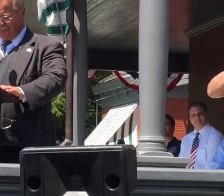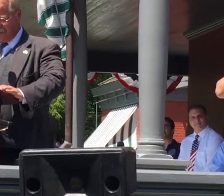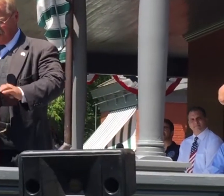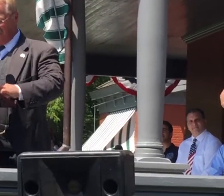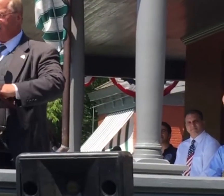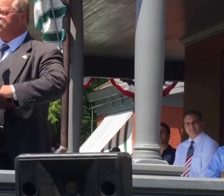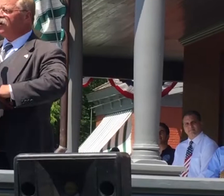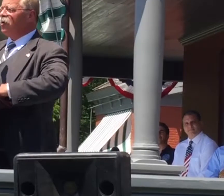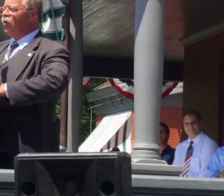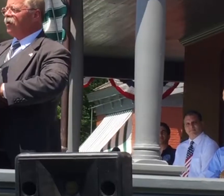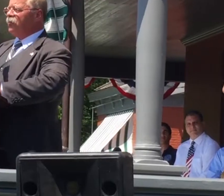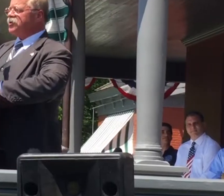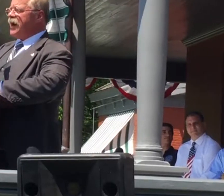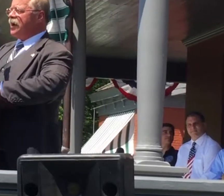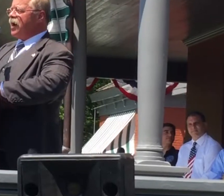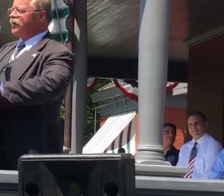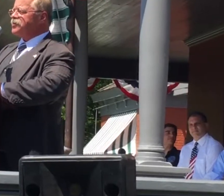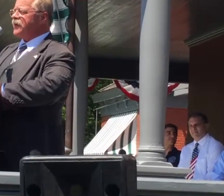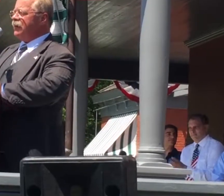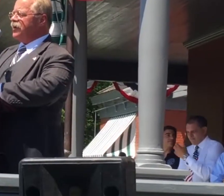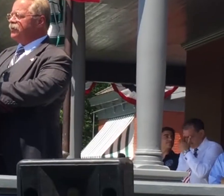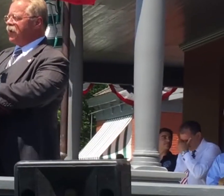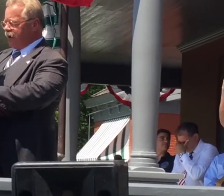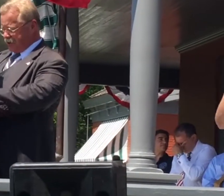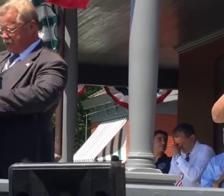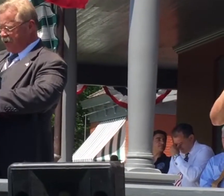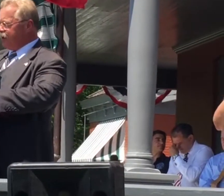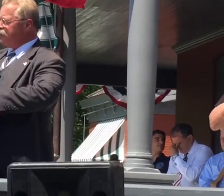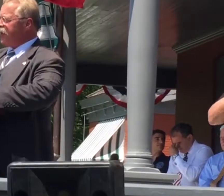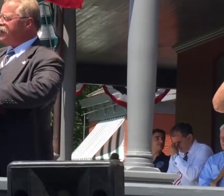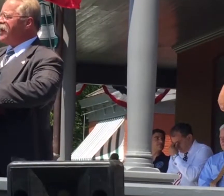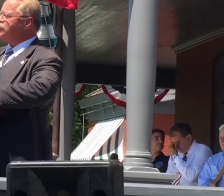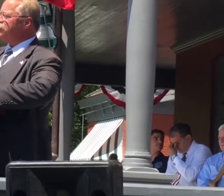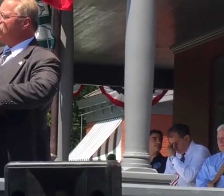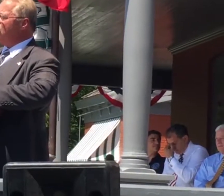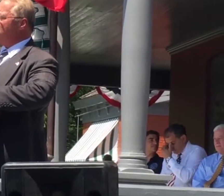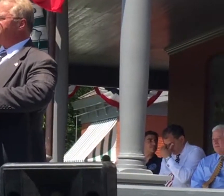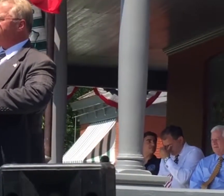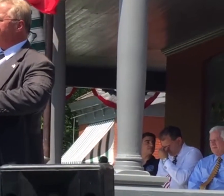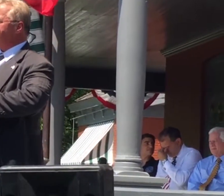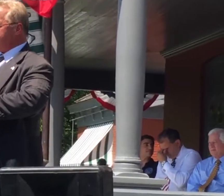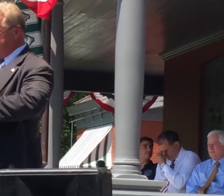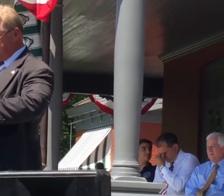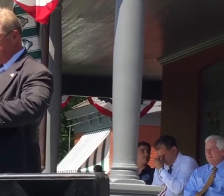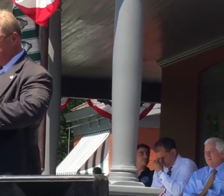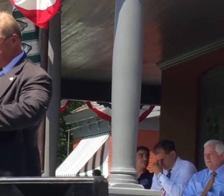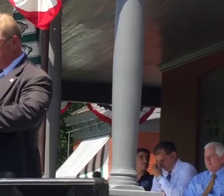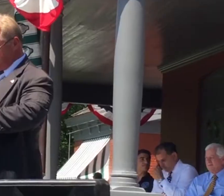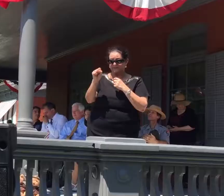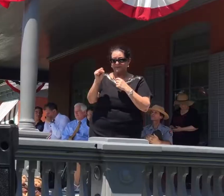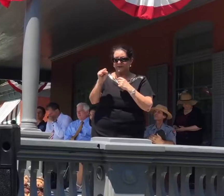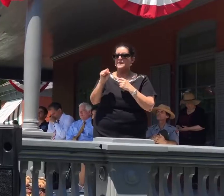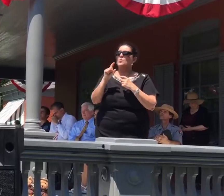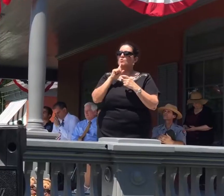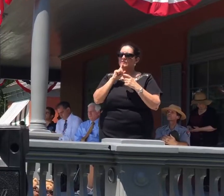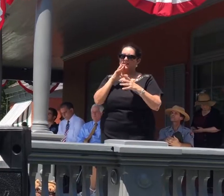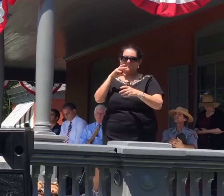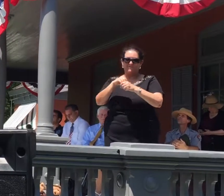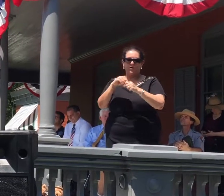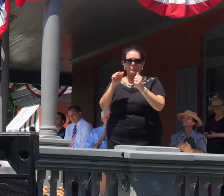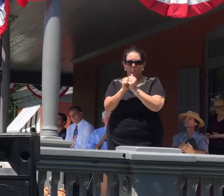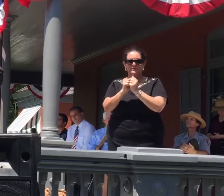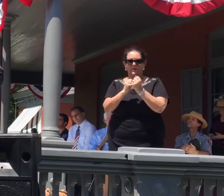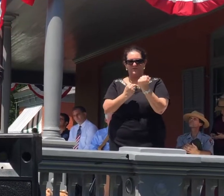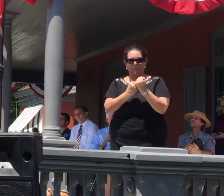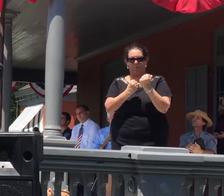war. That terrible war in which my mother's family, the Bullocks, played a major role for the Confederacy. So as